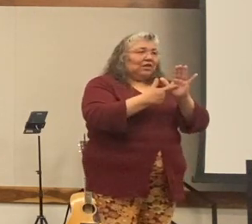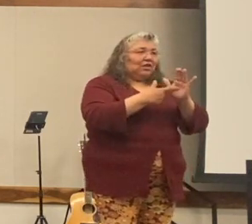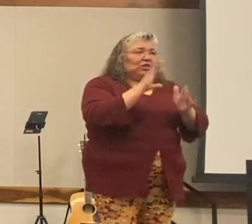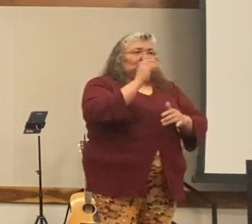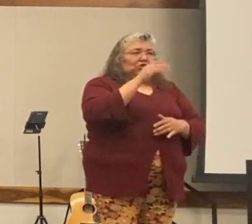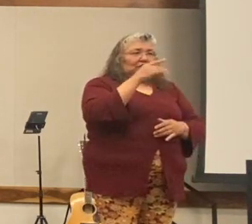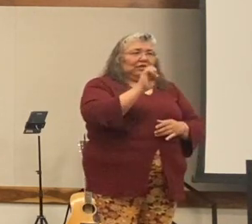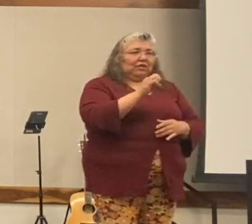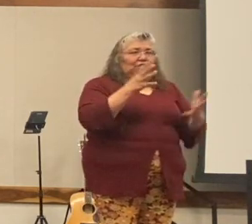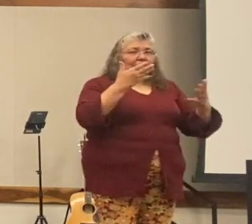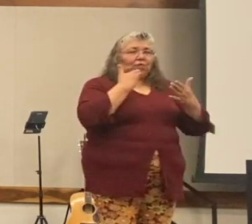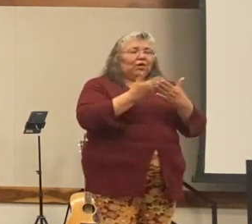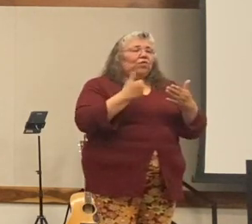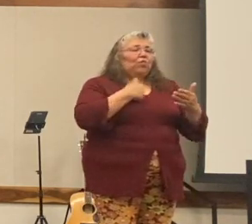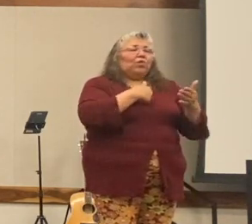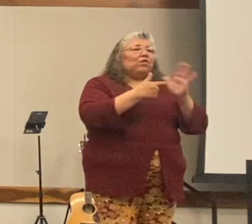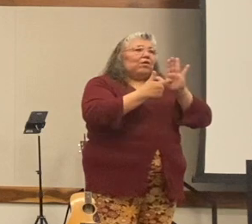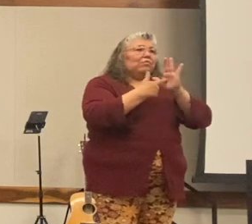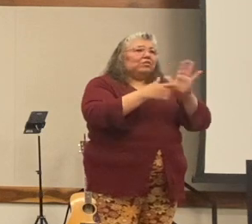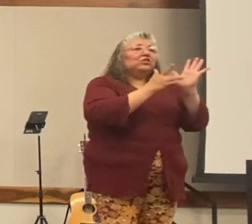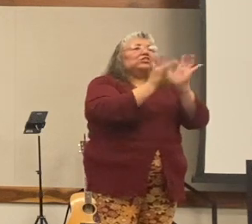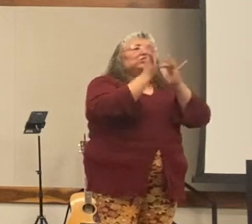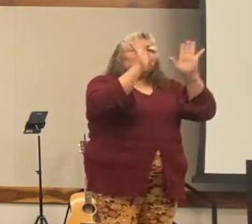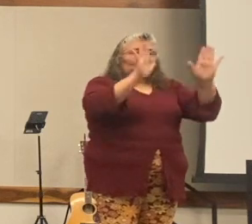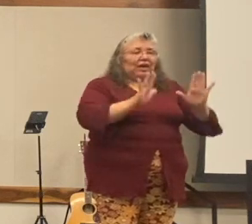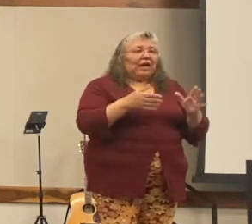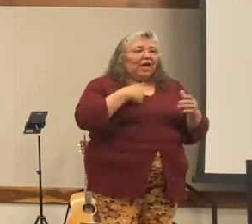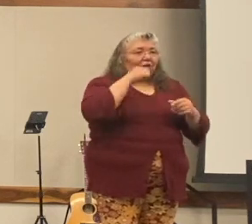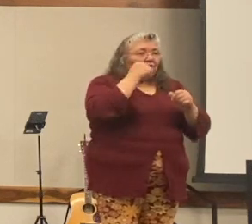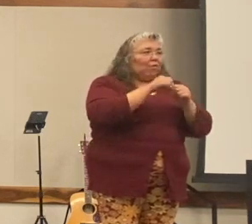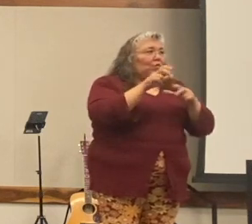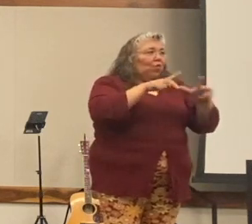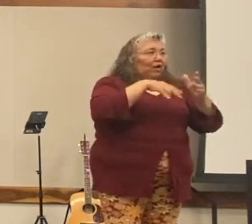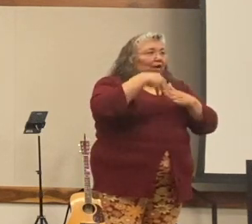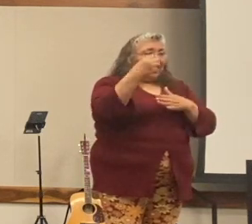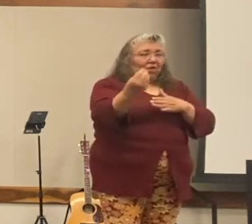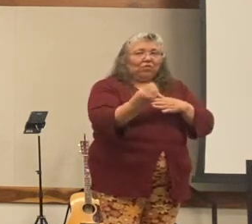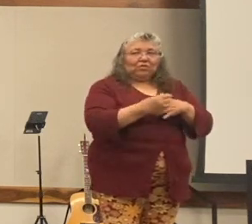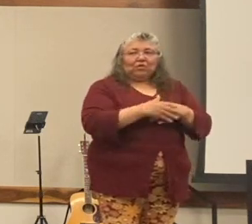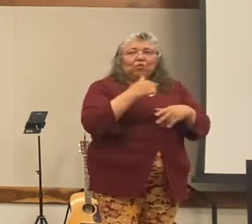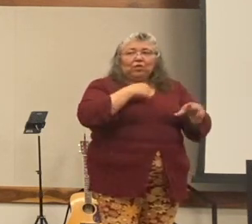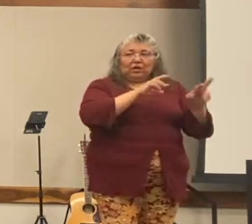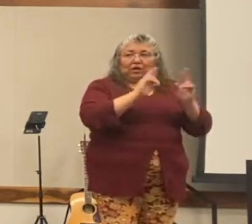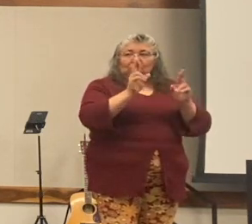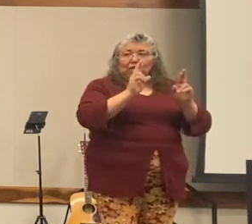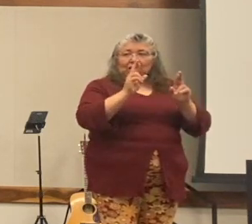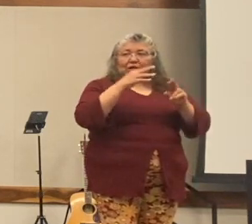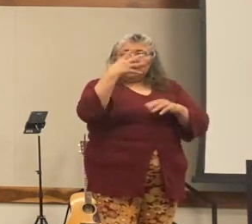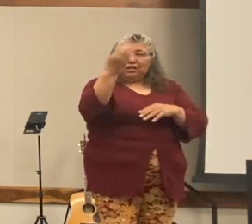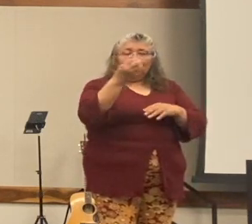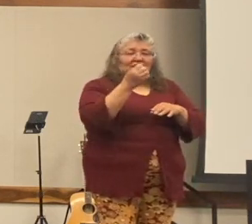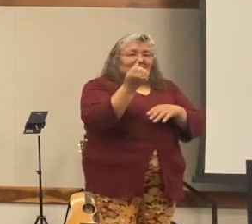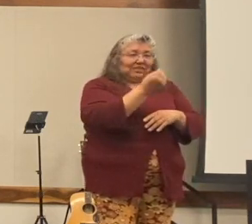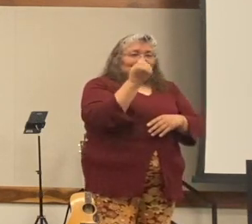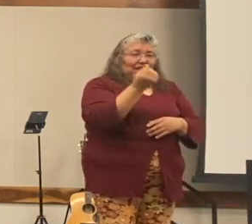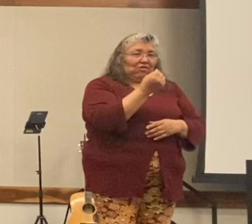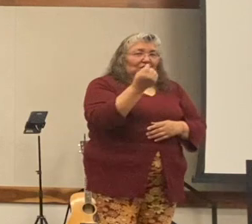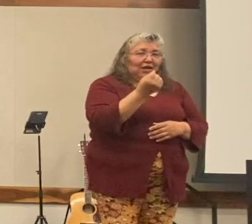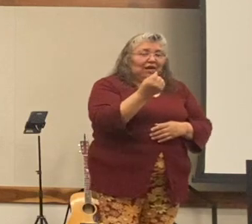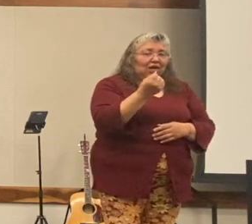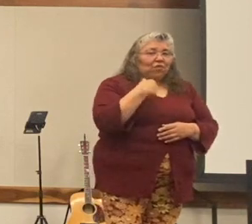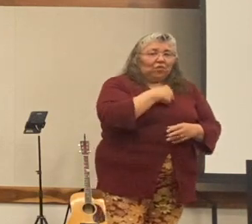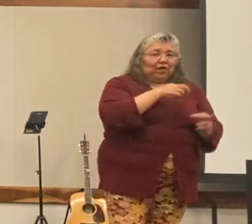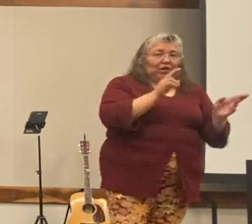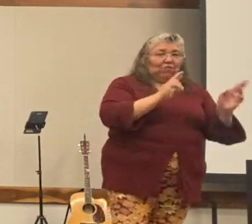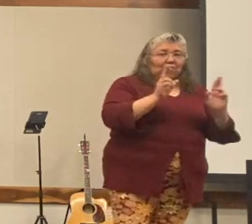and we represented Jesus greatly. Now, I remember walking out. We're getting ready to go. It's a Saturday, and we're